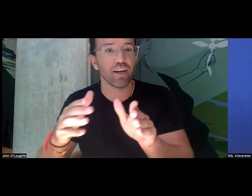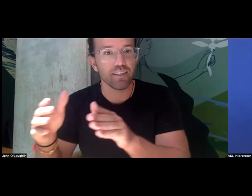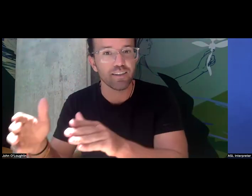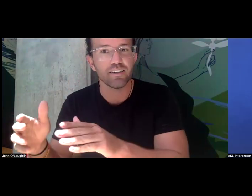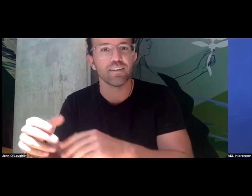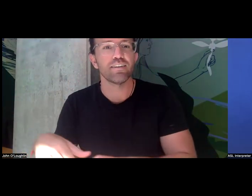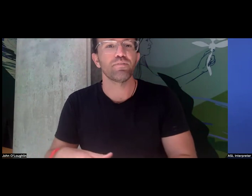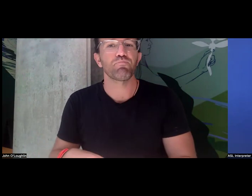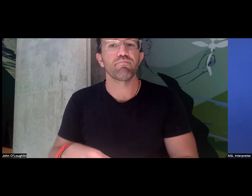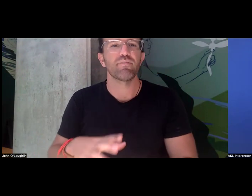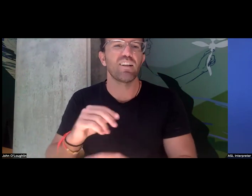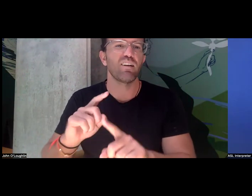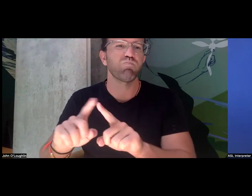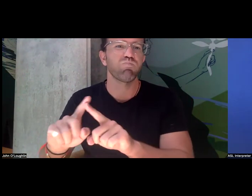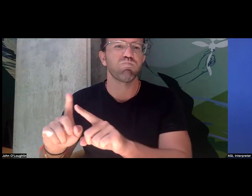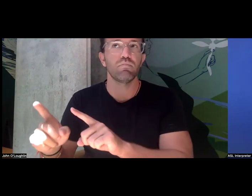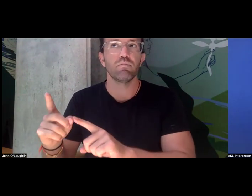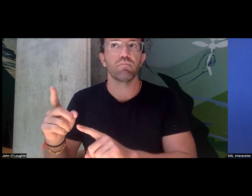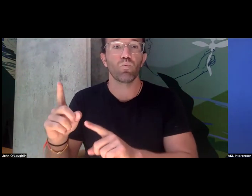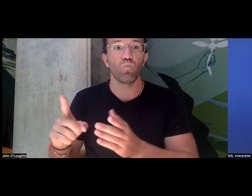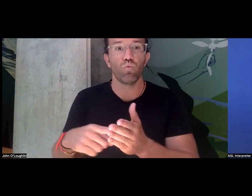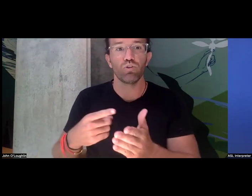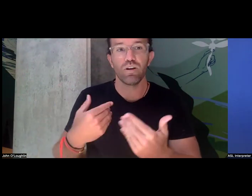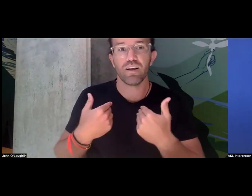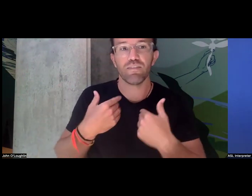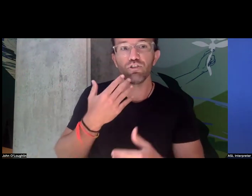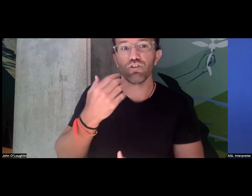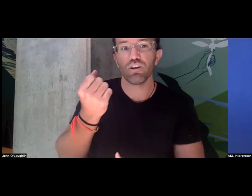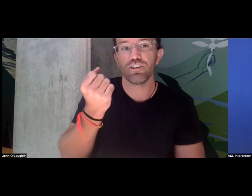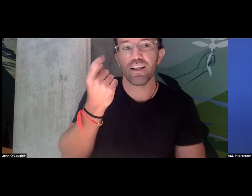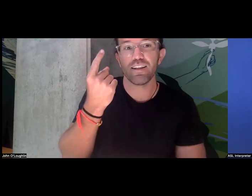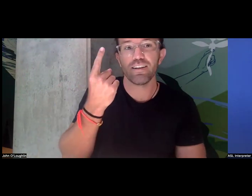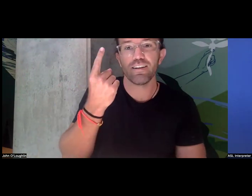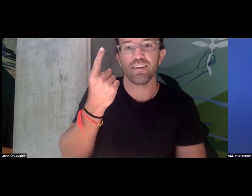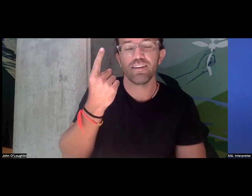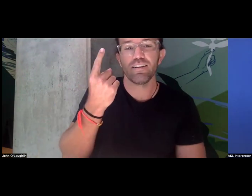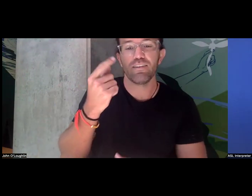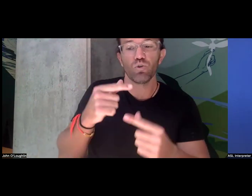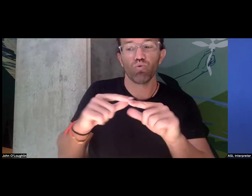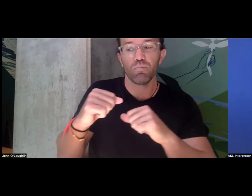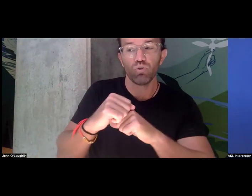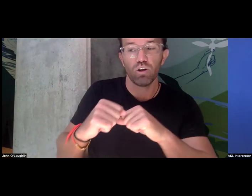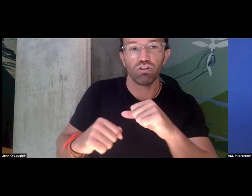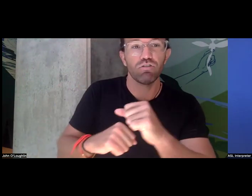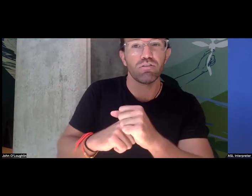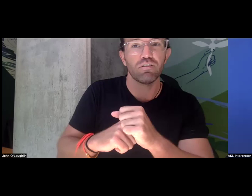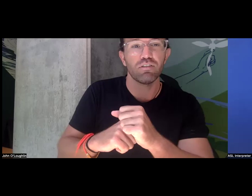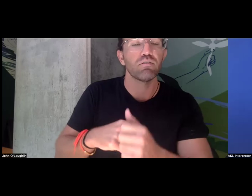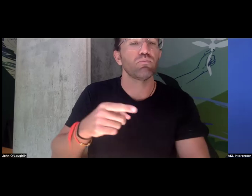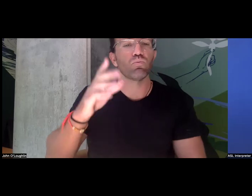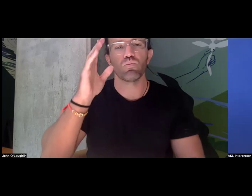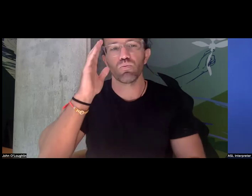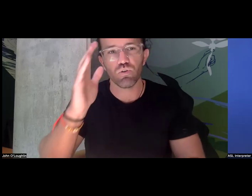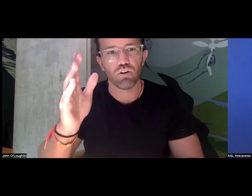structure. I'll give you 4 different ways, that sort of thing. Once you have a good understanding of that,